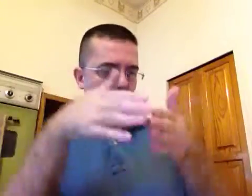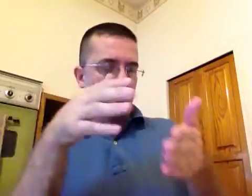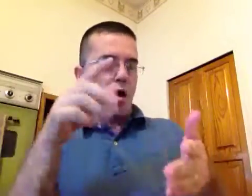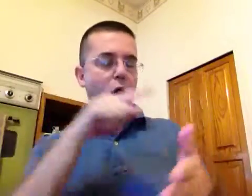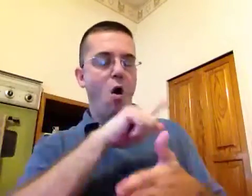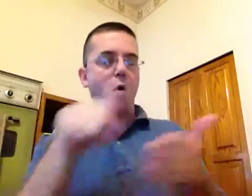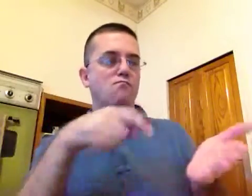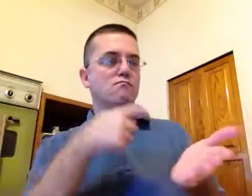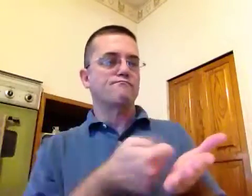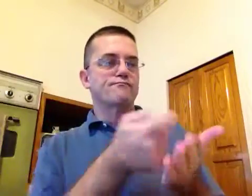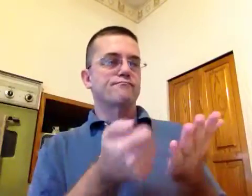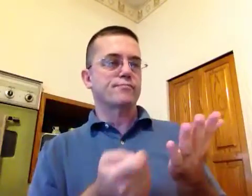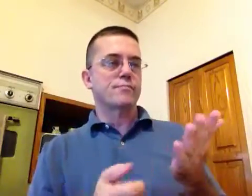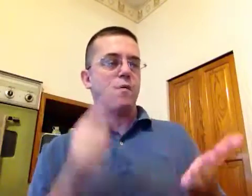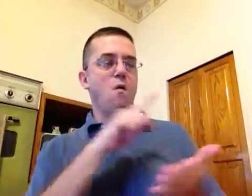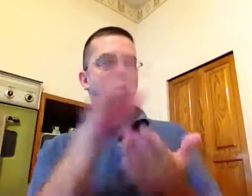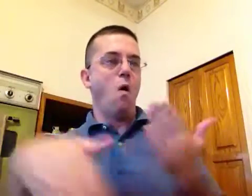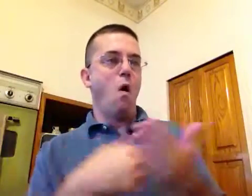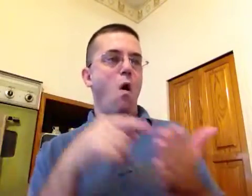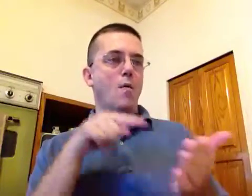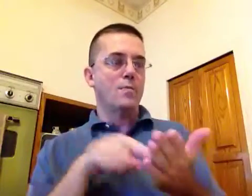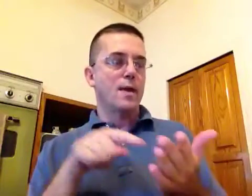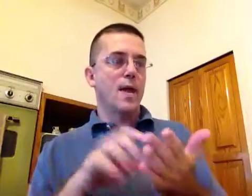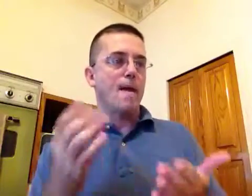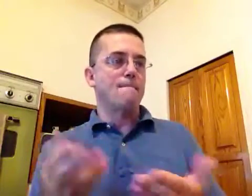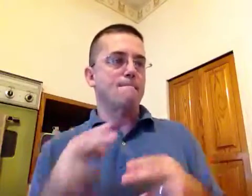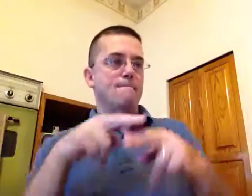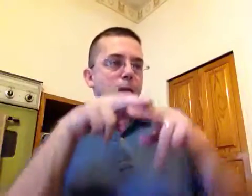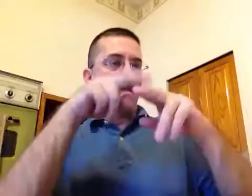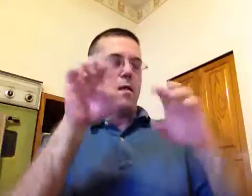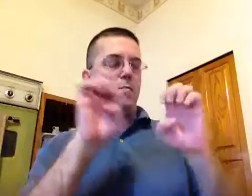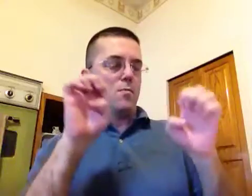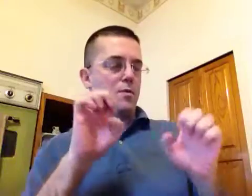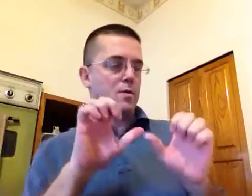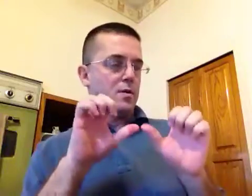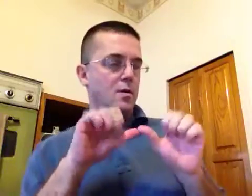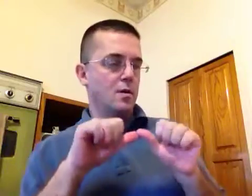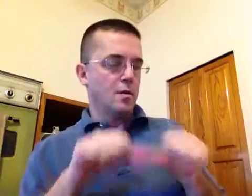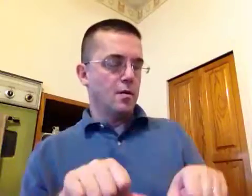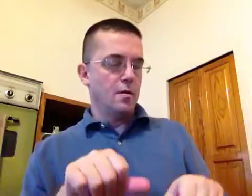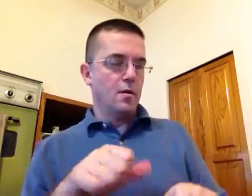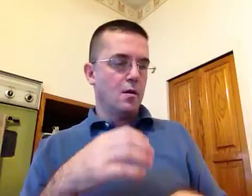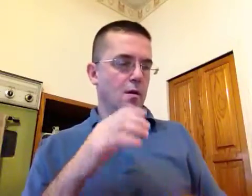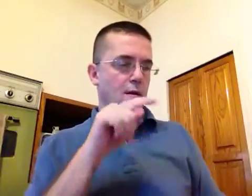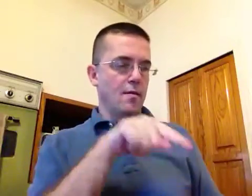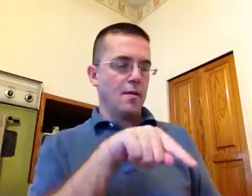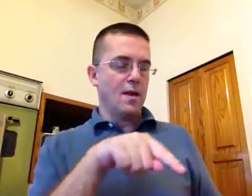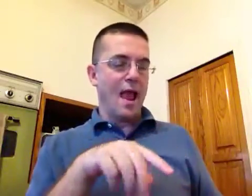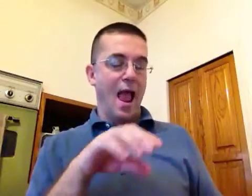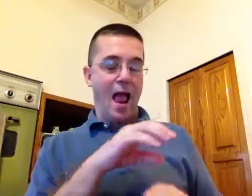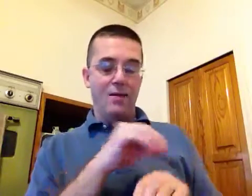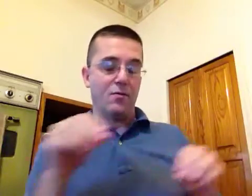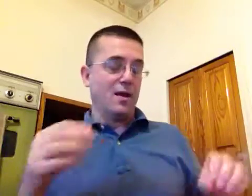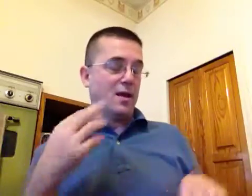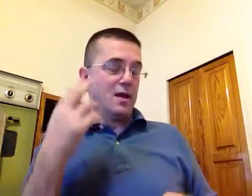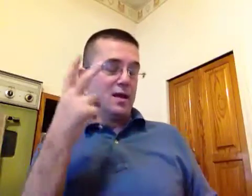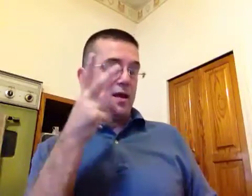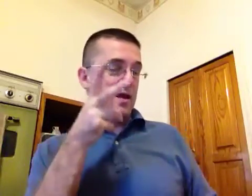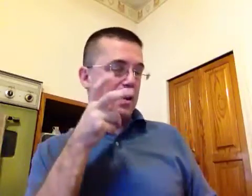and then to build an emergency fund. Right. And so, in this case, I don't hear any reason to not pay